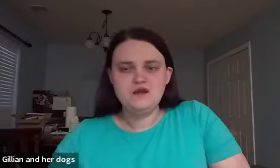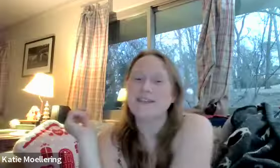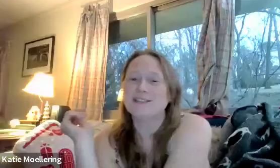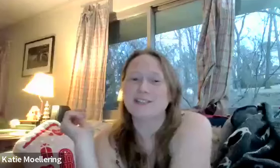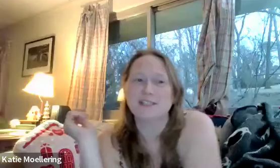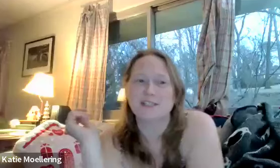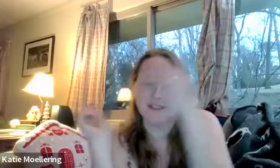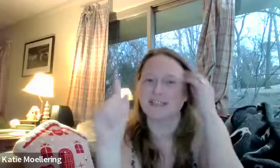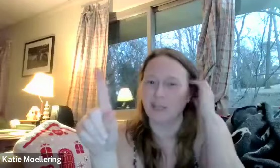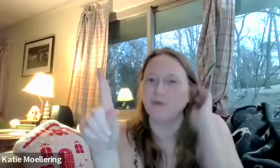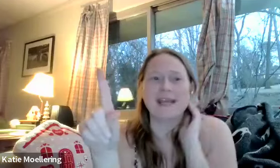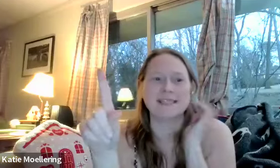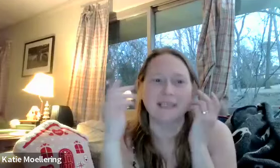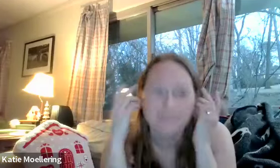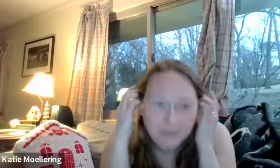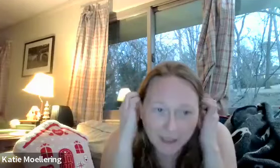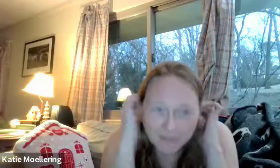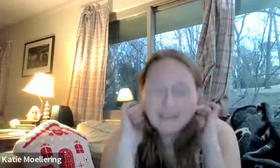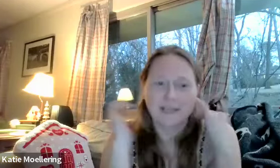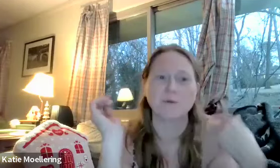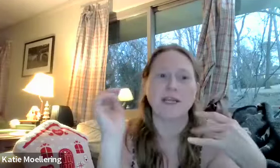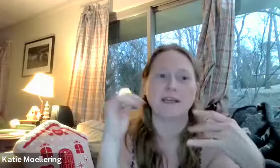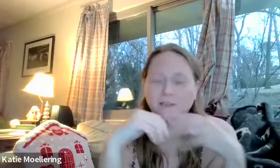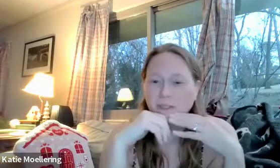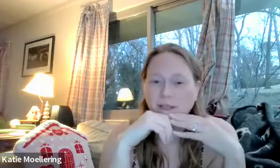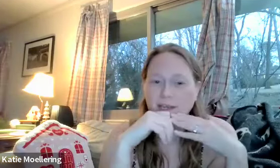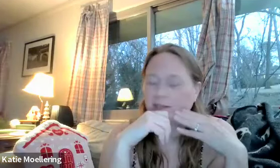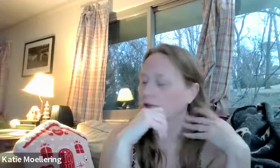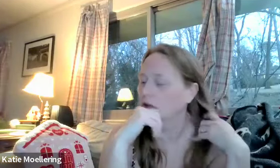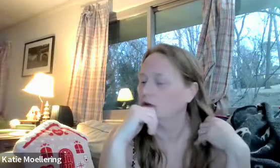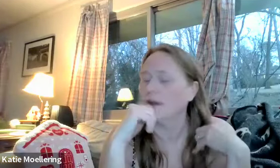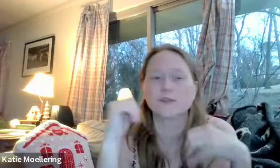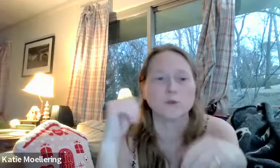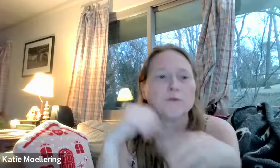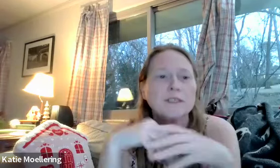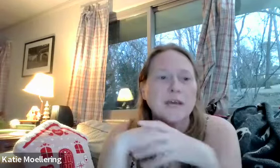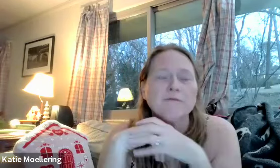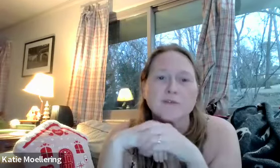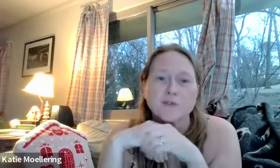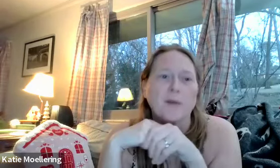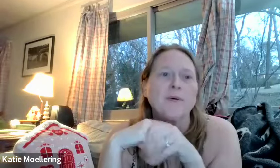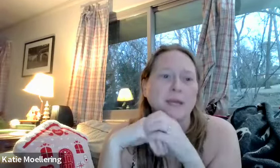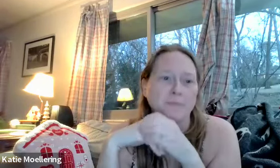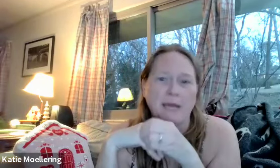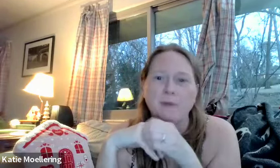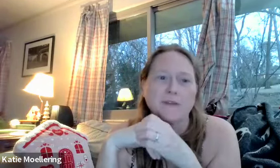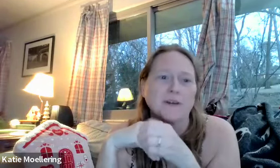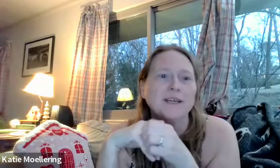I think just as soon as I don't ask it, like next week, there'll be like a school Bad for the weather. deaf field trip and bad weather.